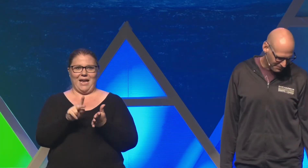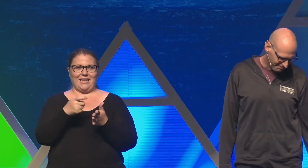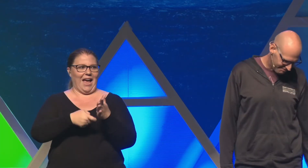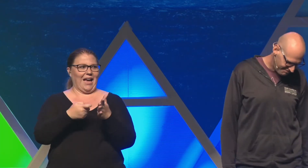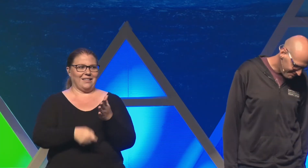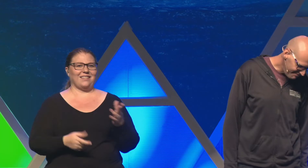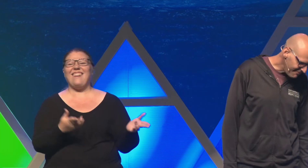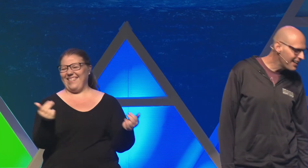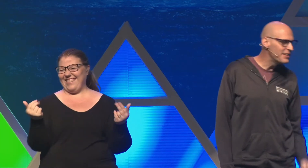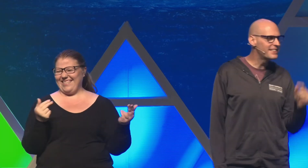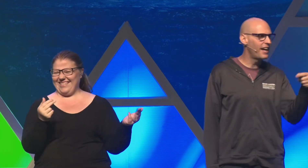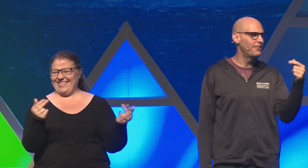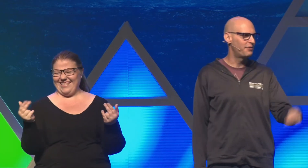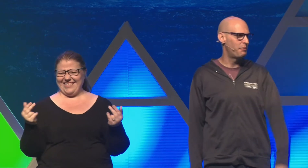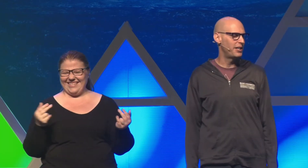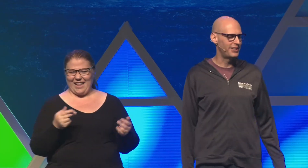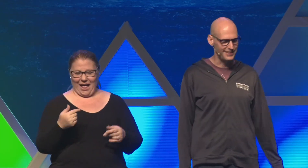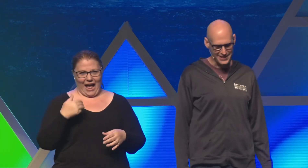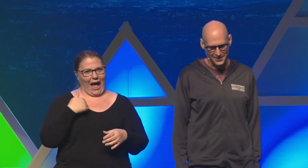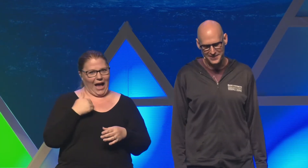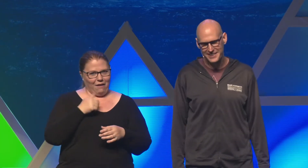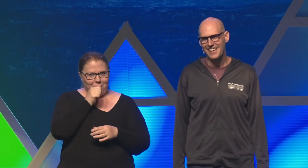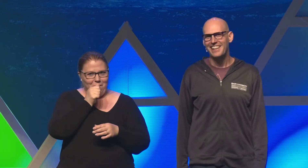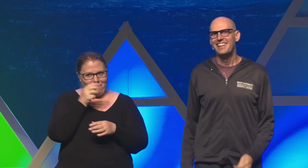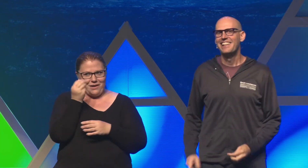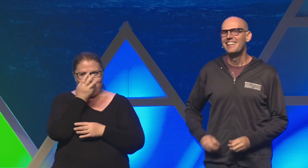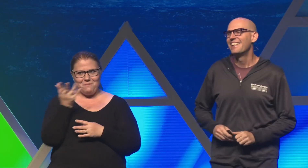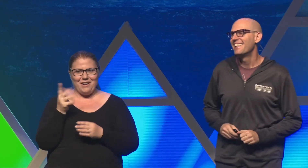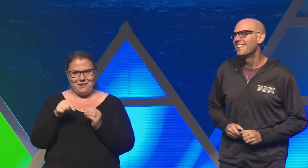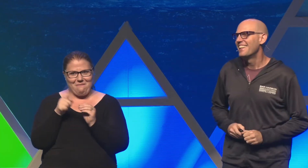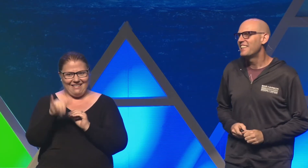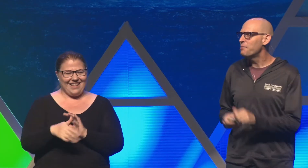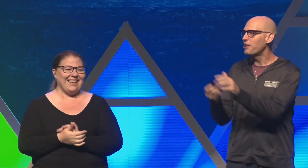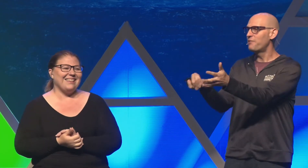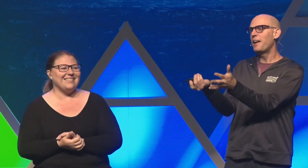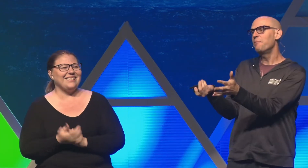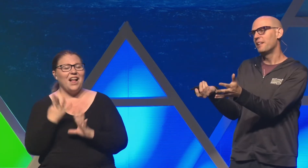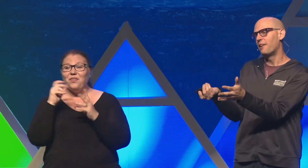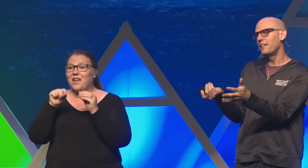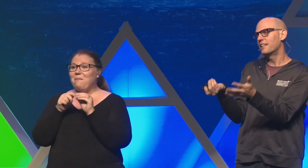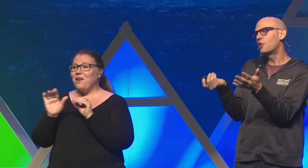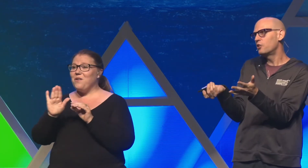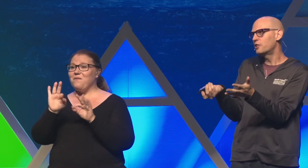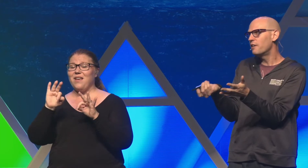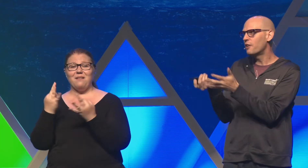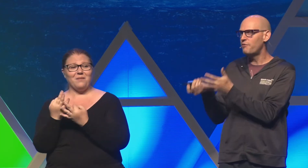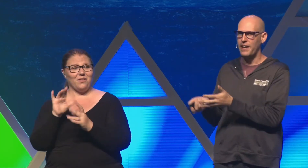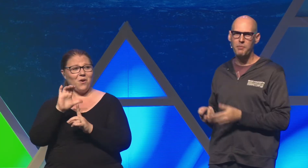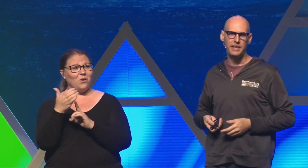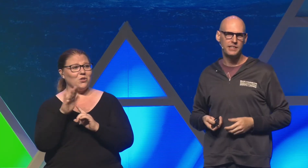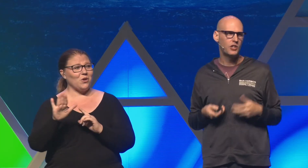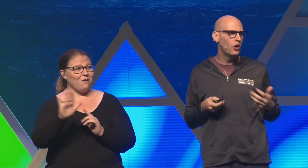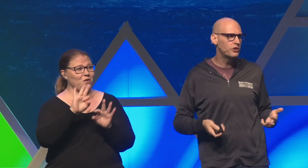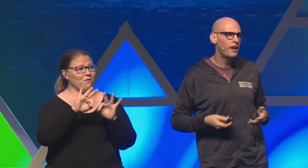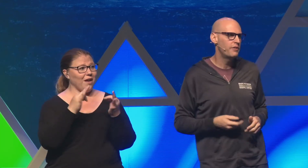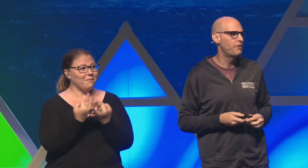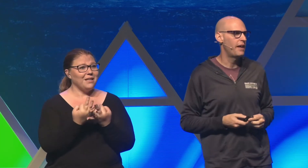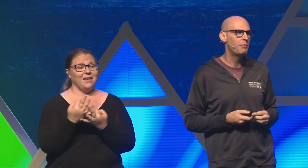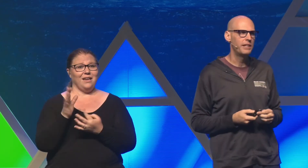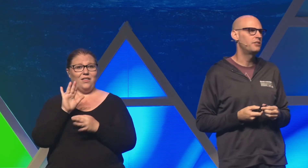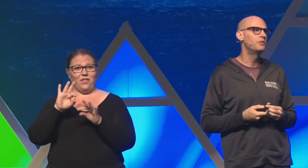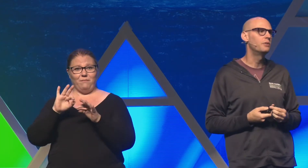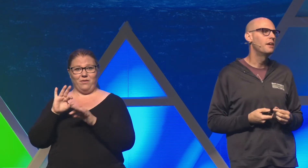So I have insider information, you know. Think about your family, right? The culture of your family. Is the culture of